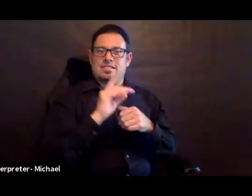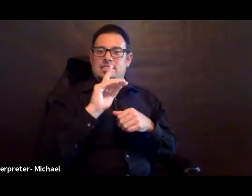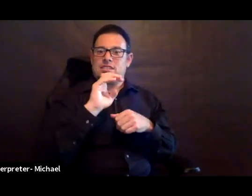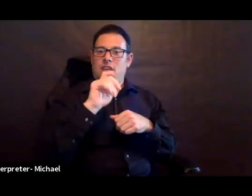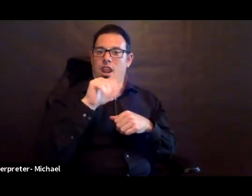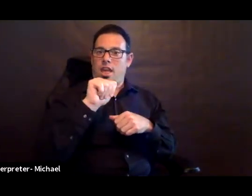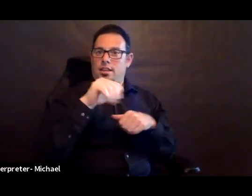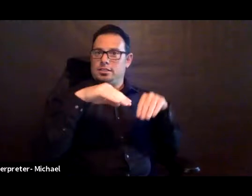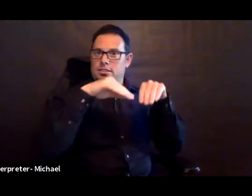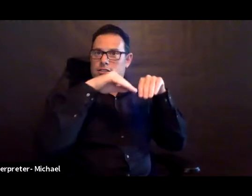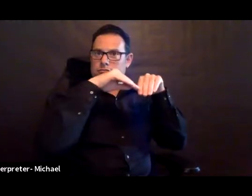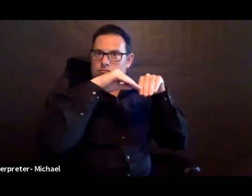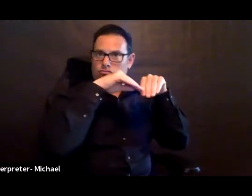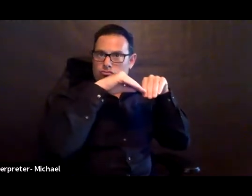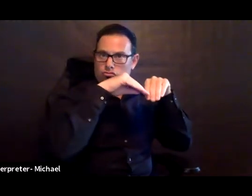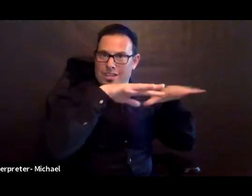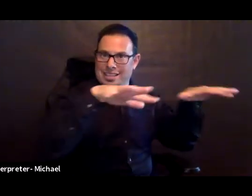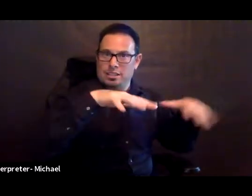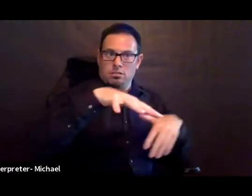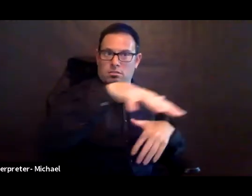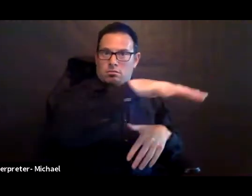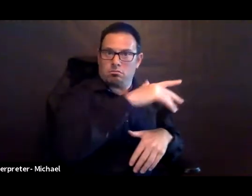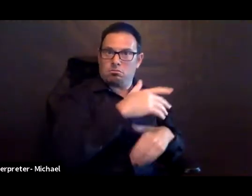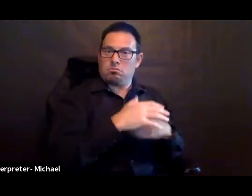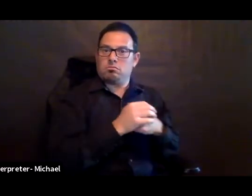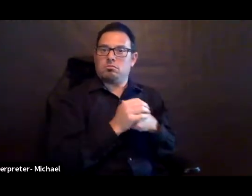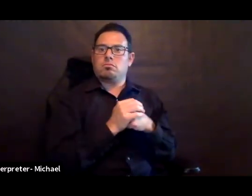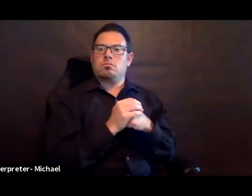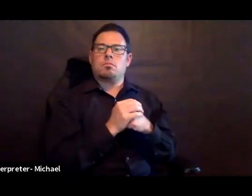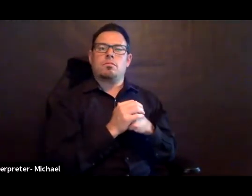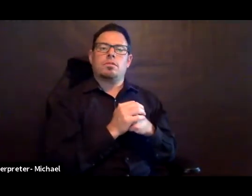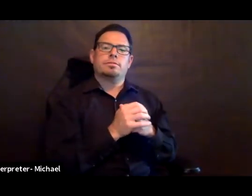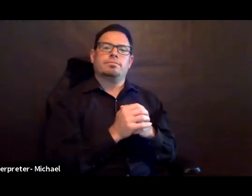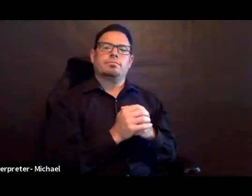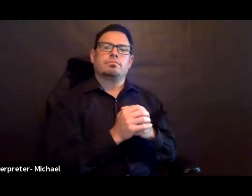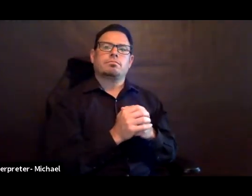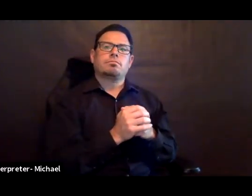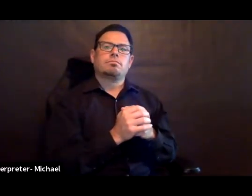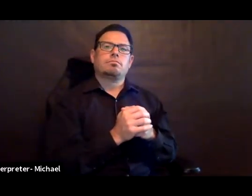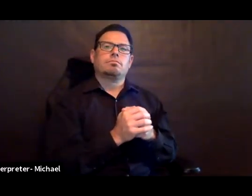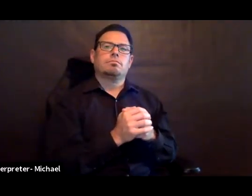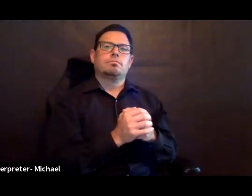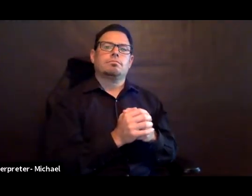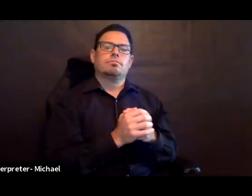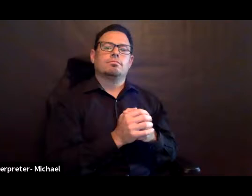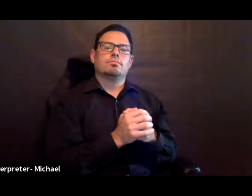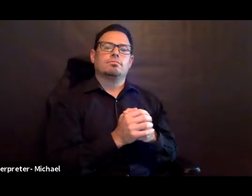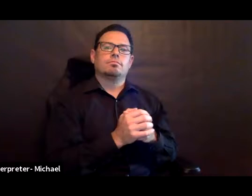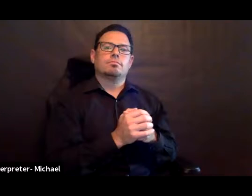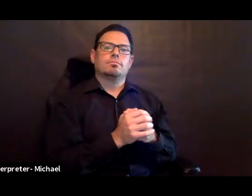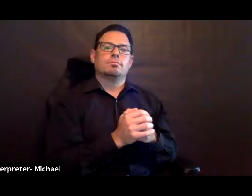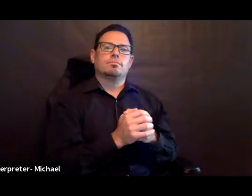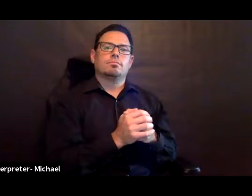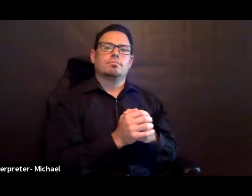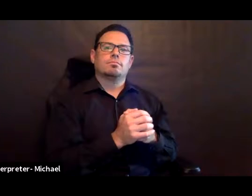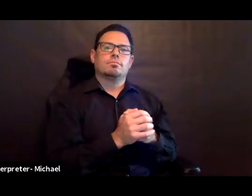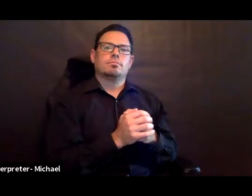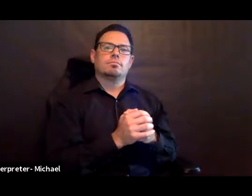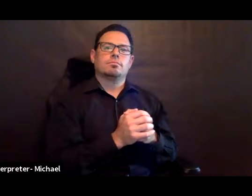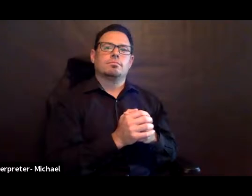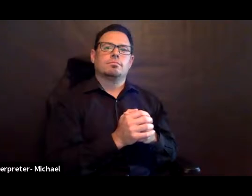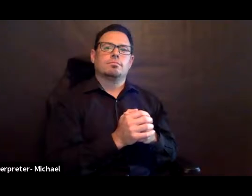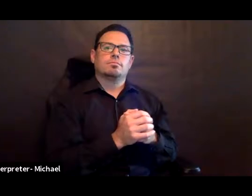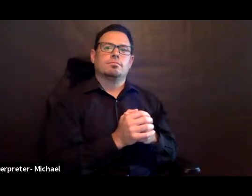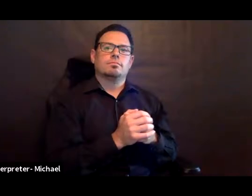there to, cause some yellow alerts or maybe even red alerts